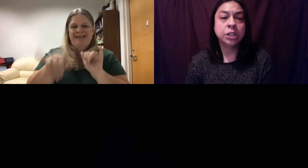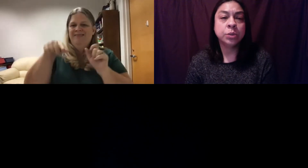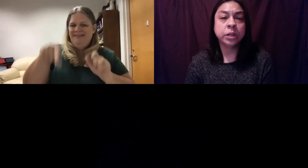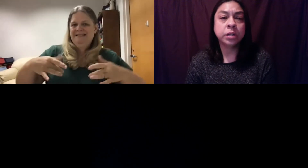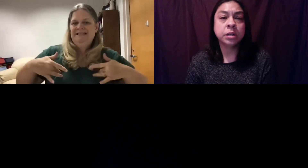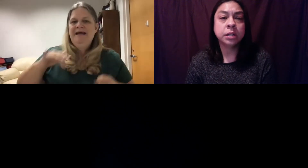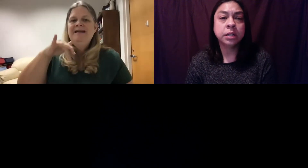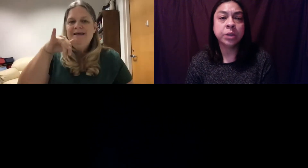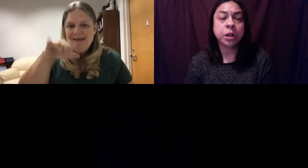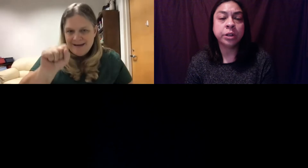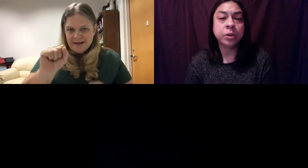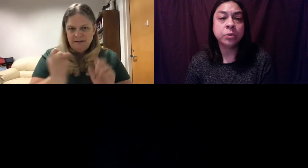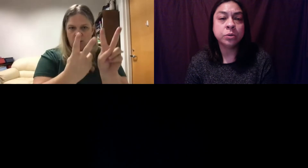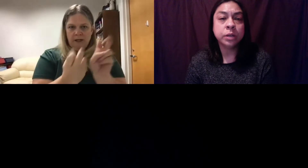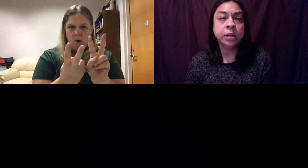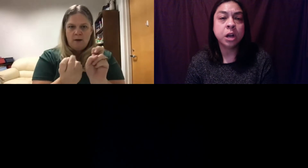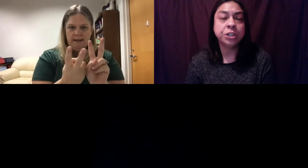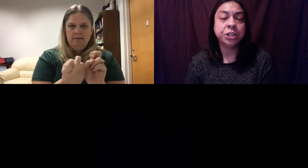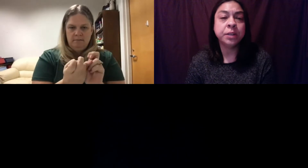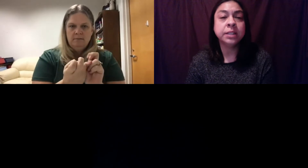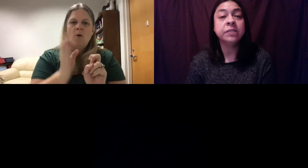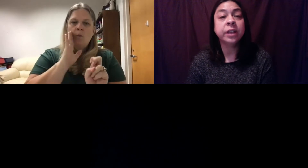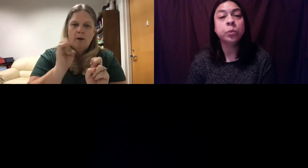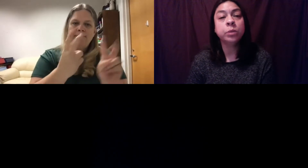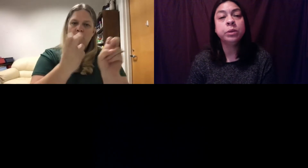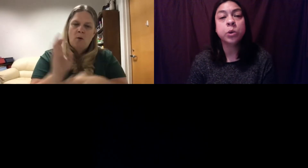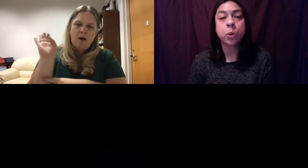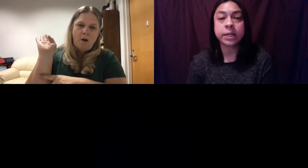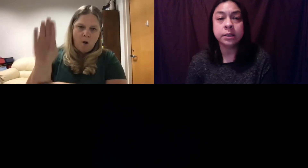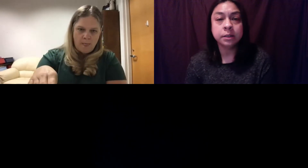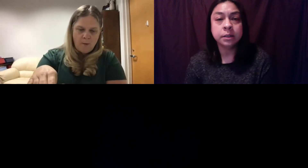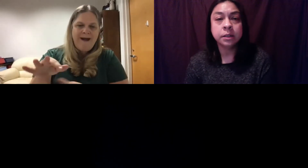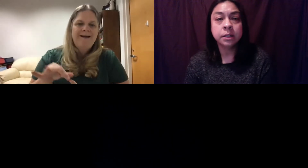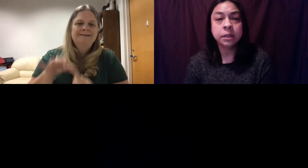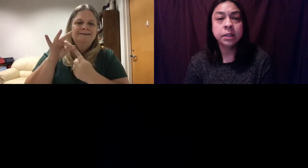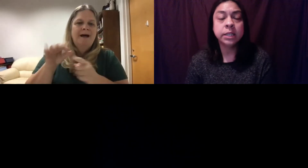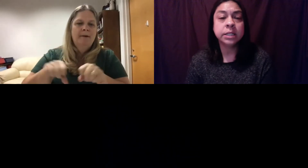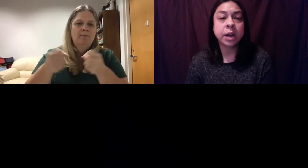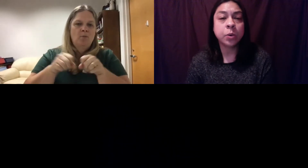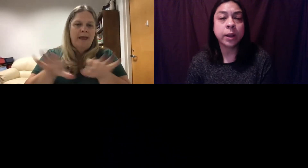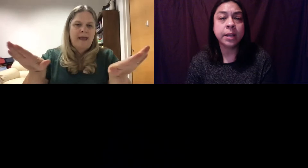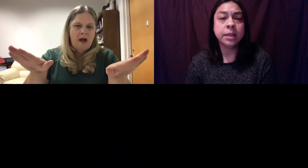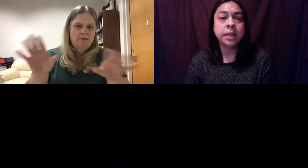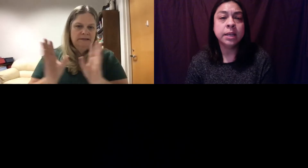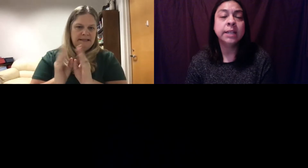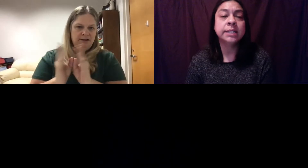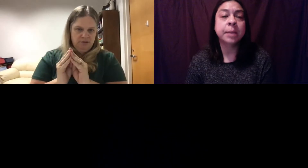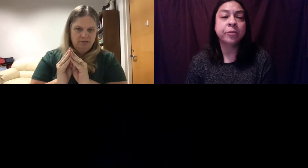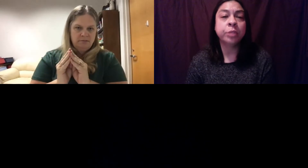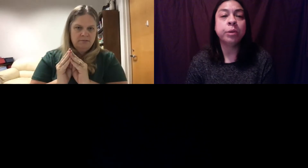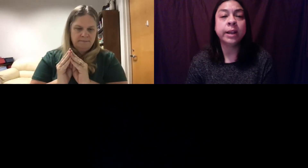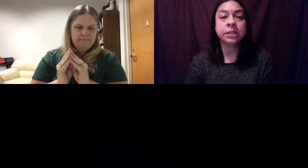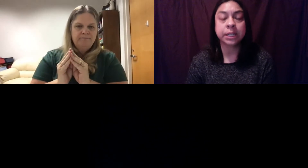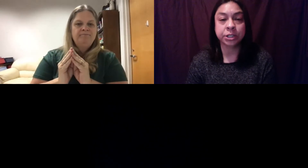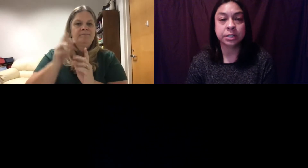I also want to let you all know and caution you that this event will be recorded the entire way, except